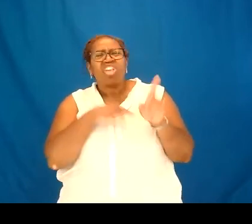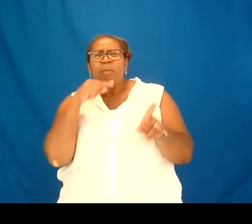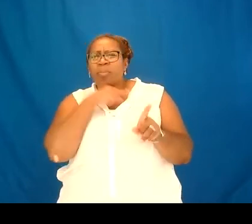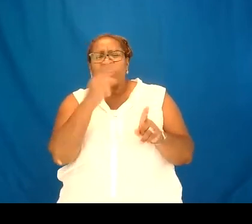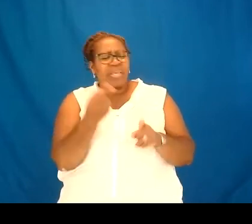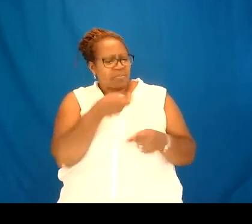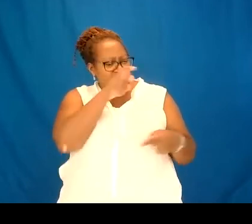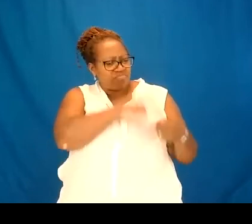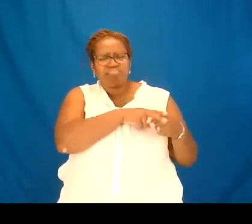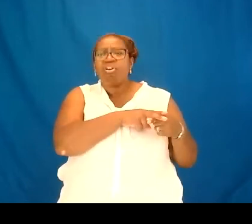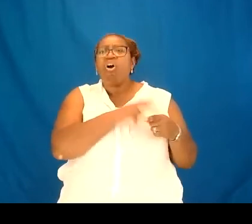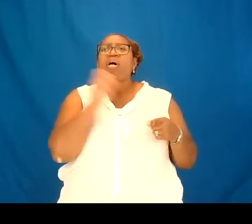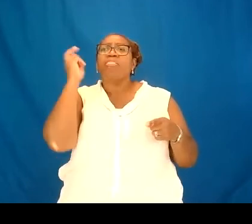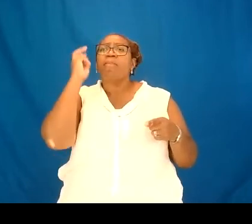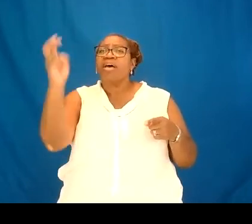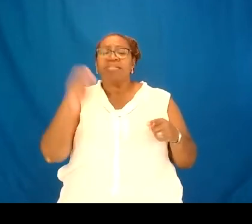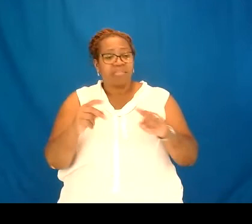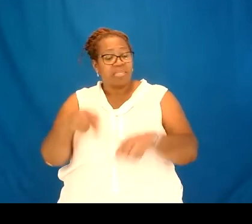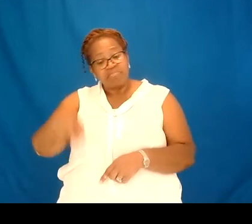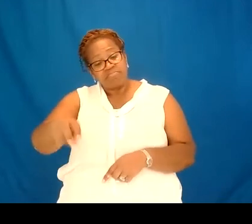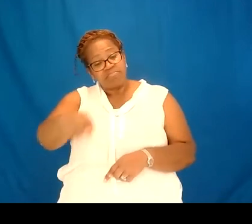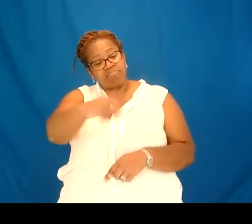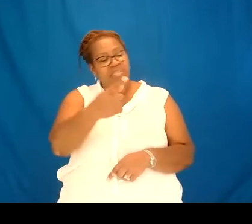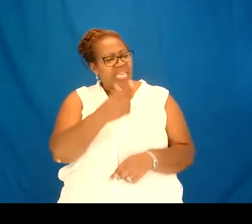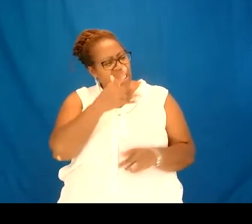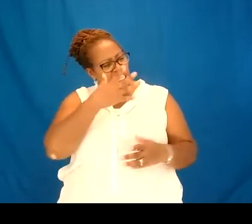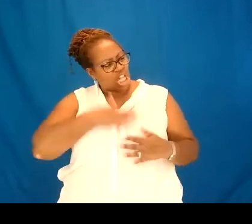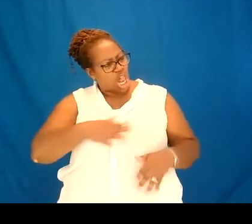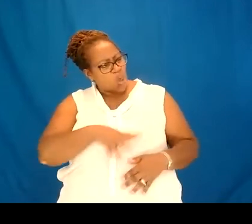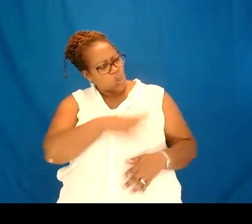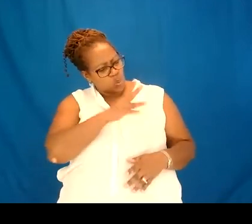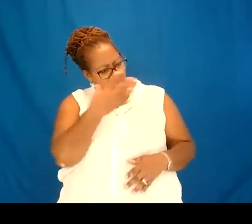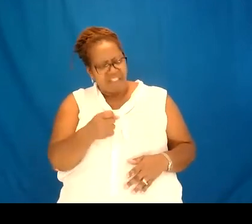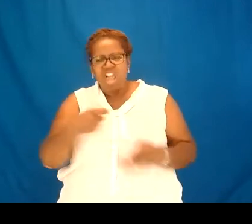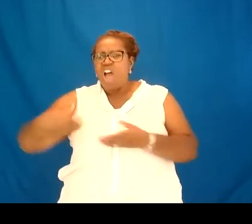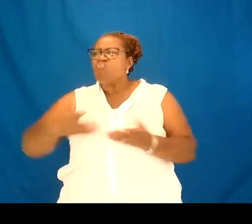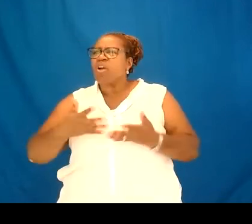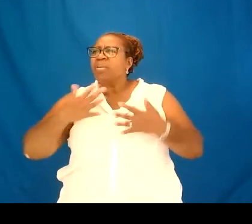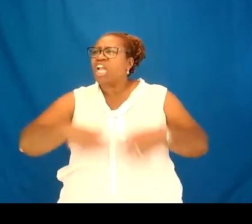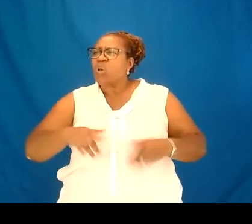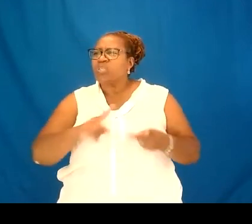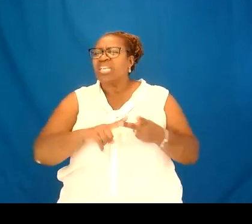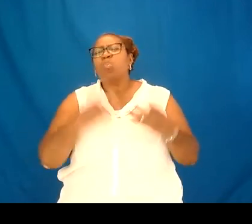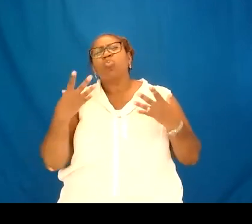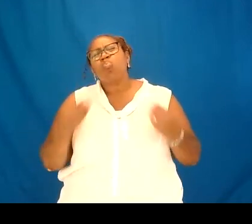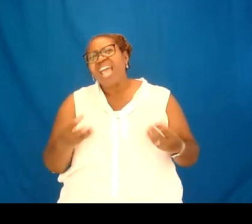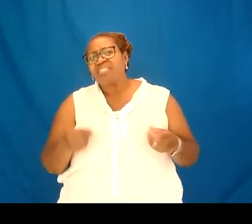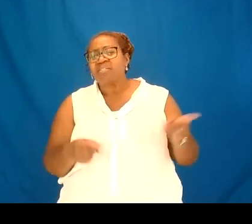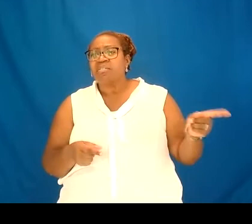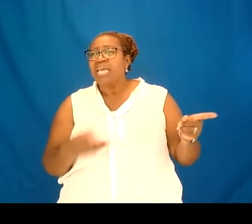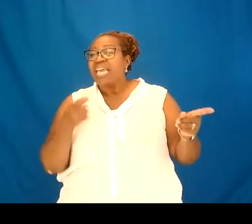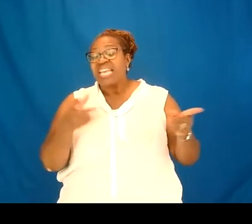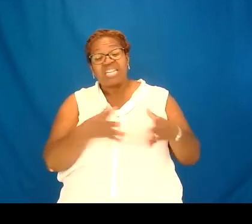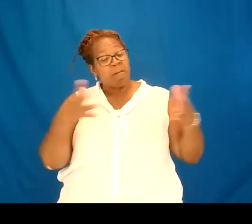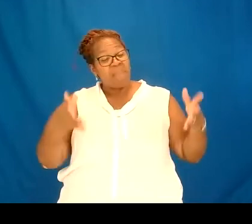12. And he was in his rugby sports clothes. He was drenched from his head to his toes. He had a gigantic